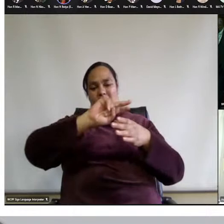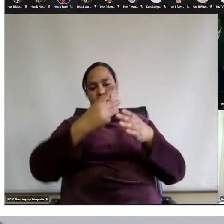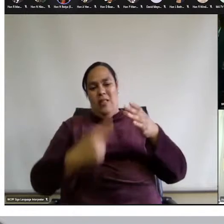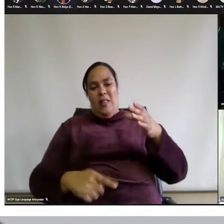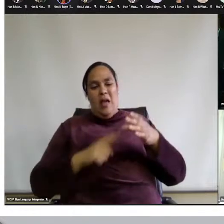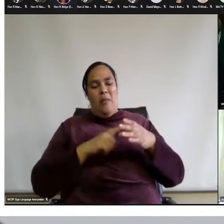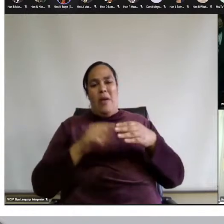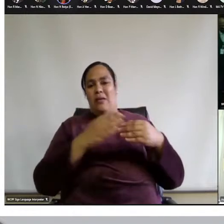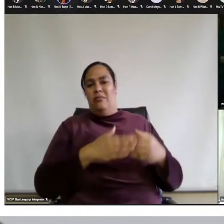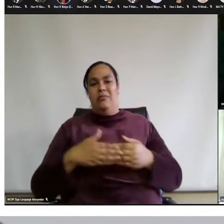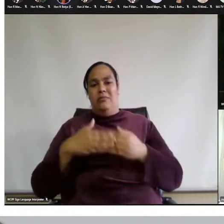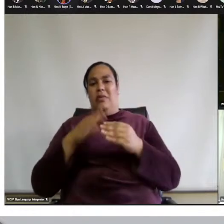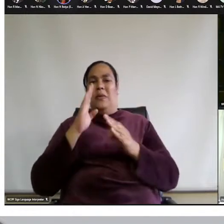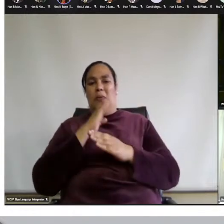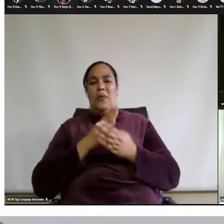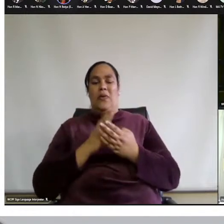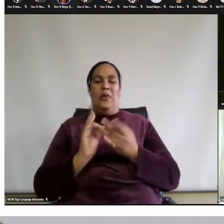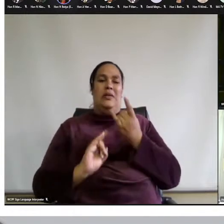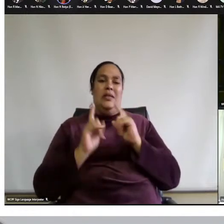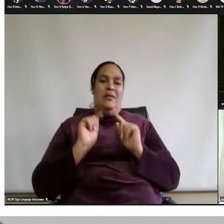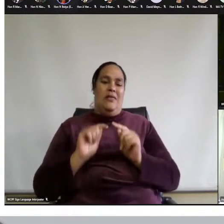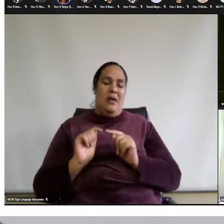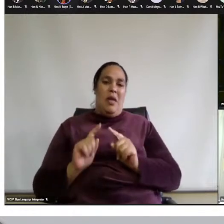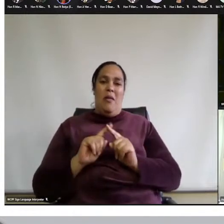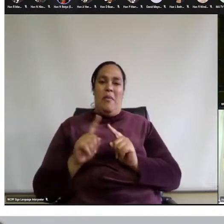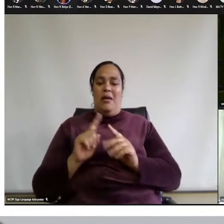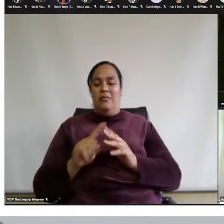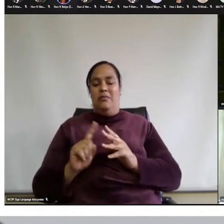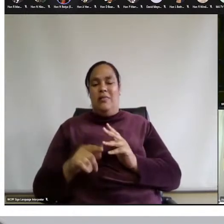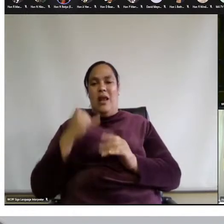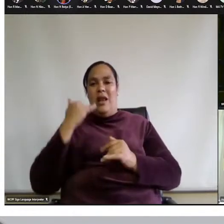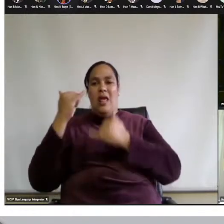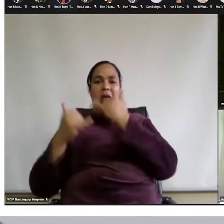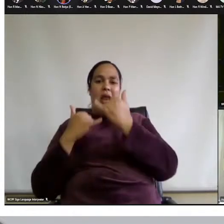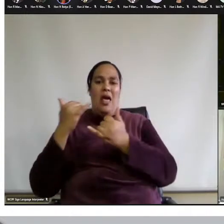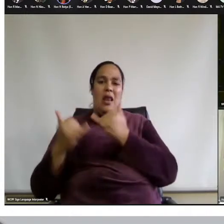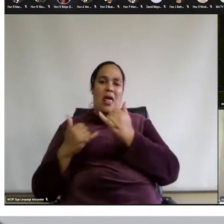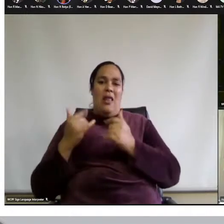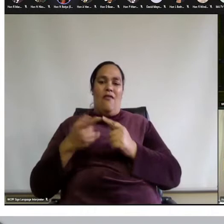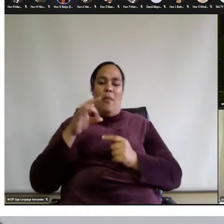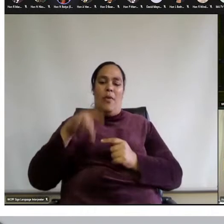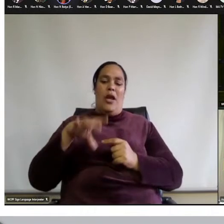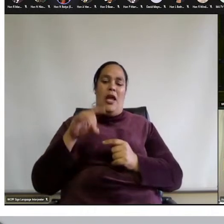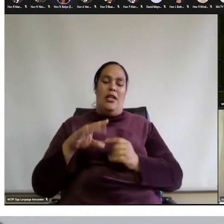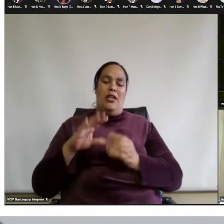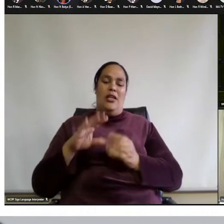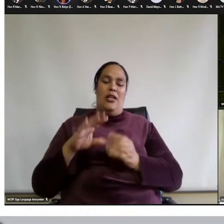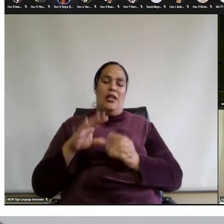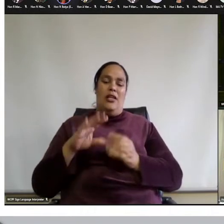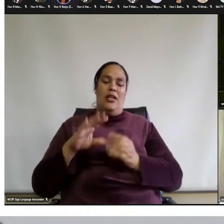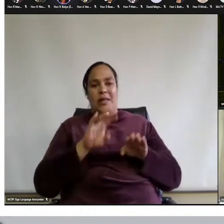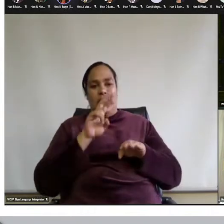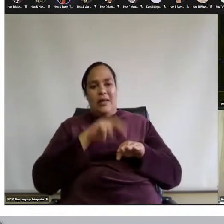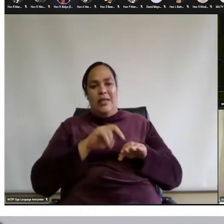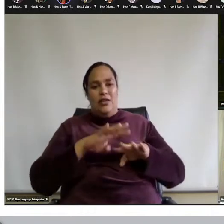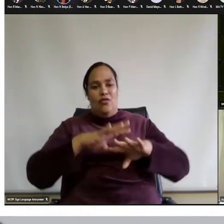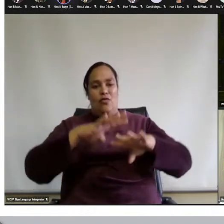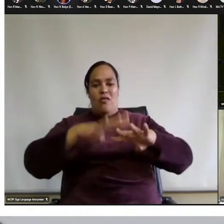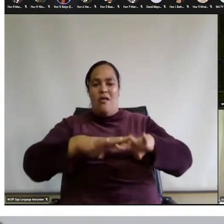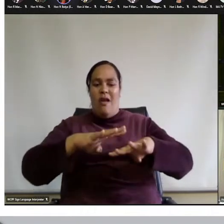unattended by the city of Cape Town, despite numerous calls to the city by the Khayelitsha residents requesting the drain